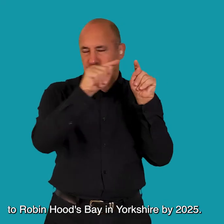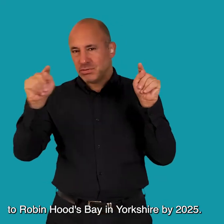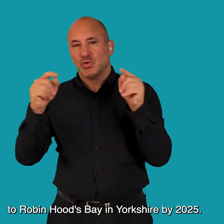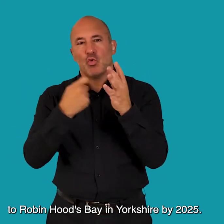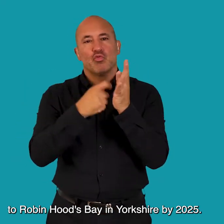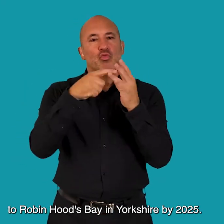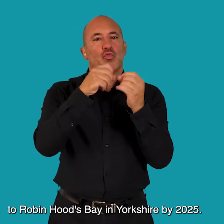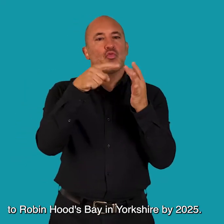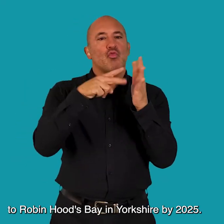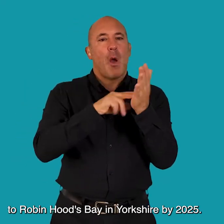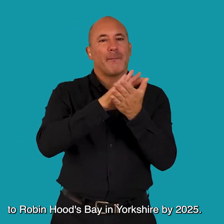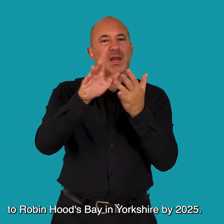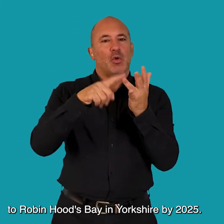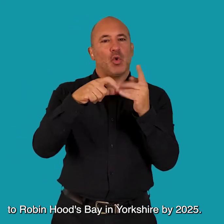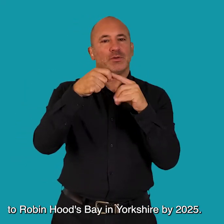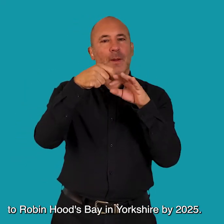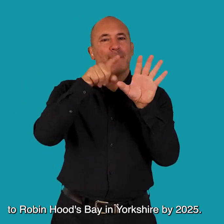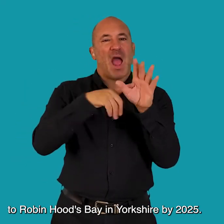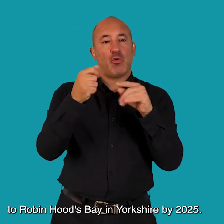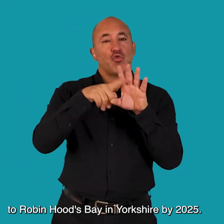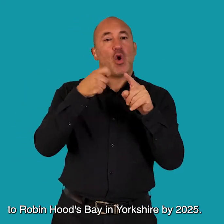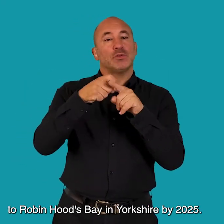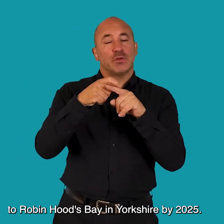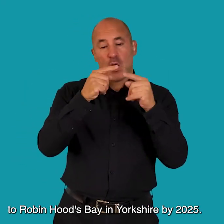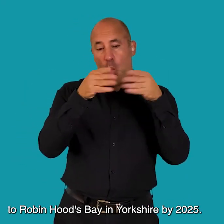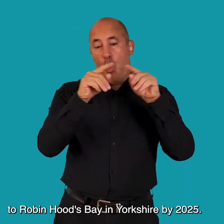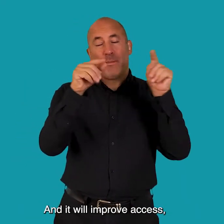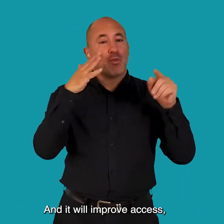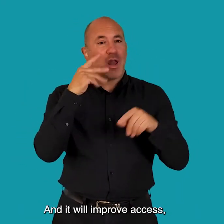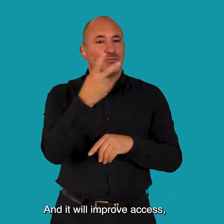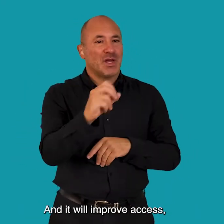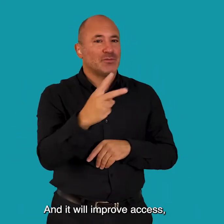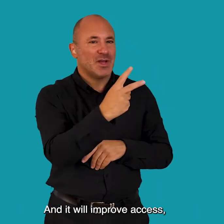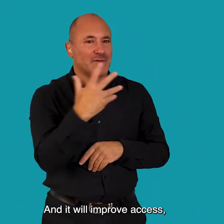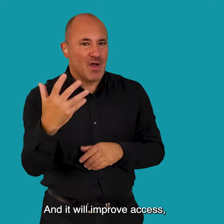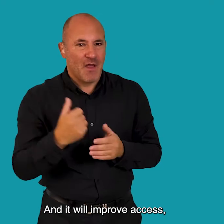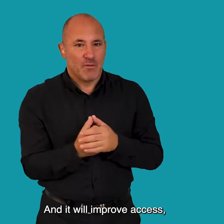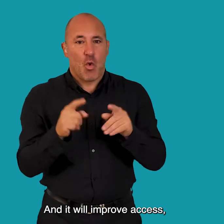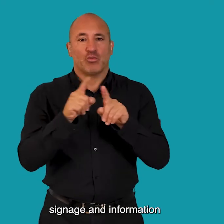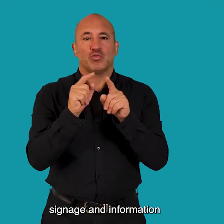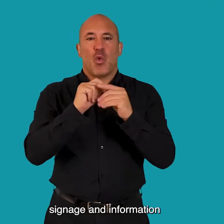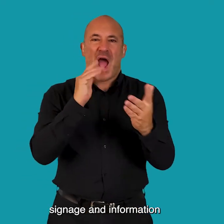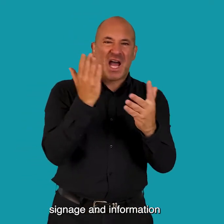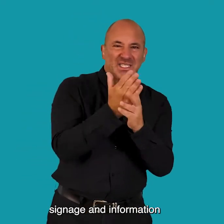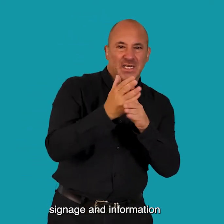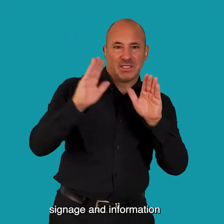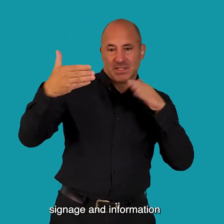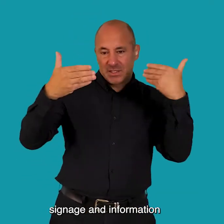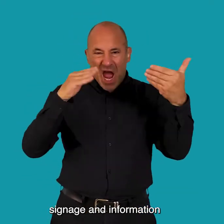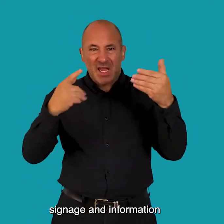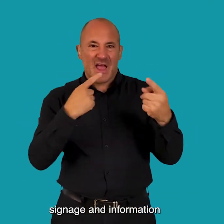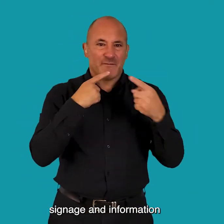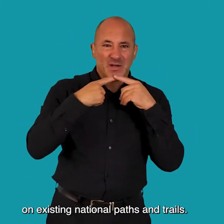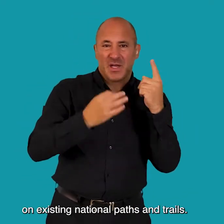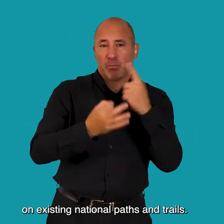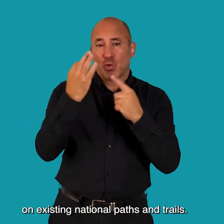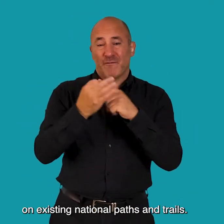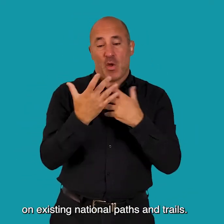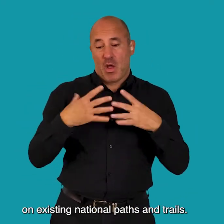in Yorkshire by 2025, and it will improve access, signage and information on existing